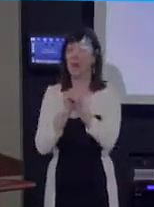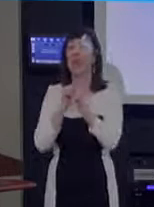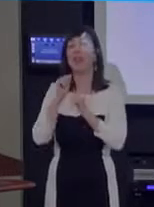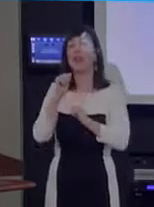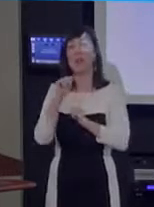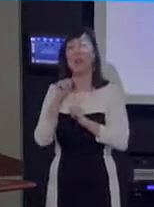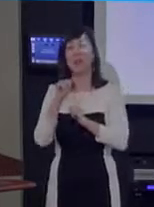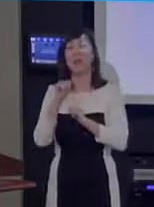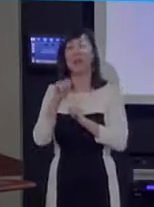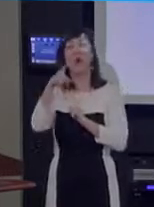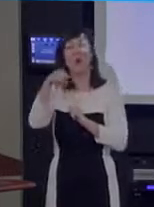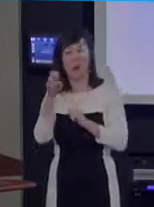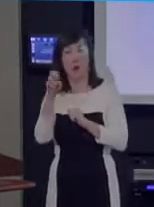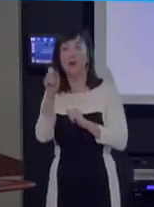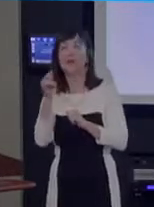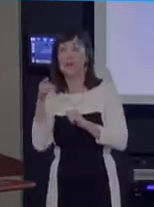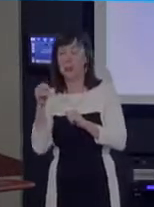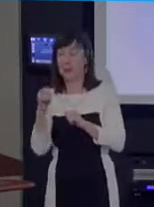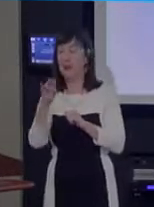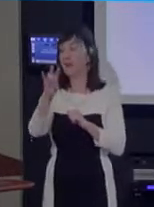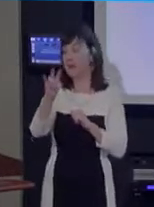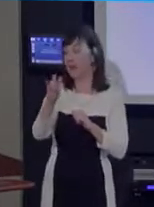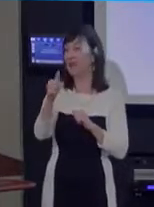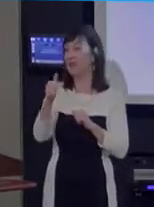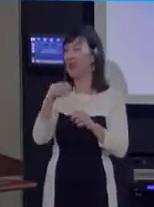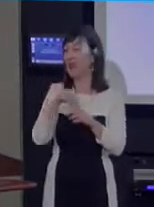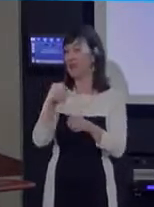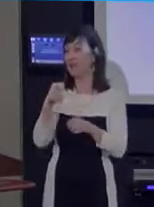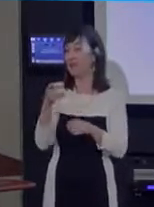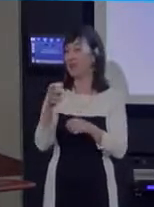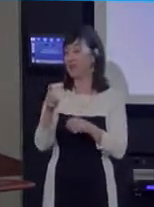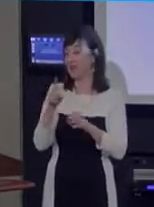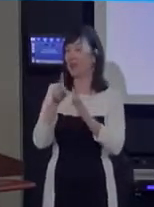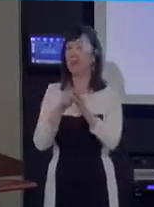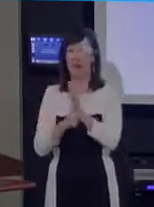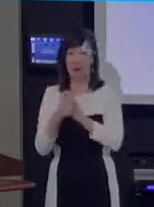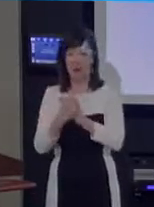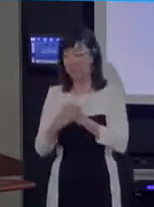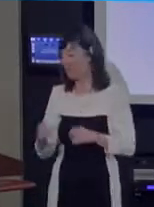In addition, today represents a collaboration